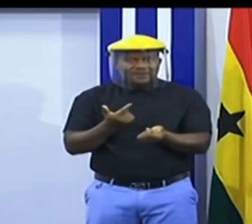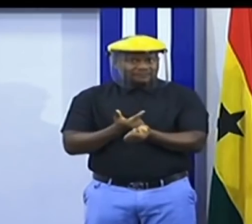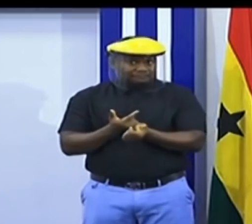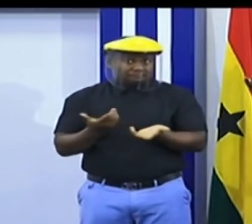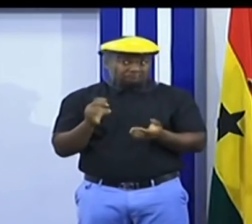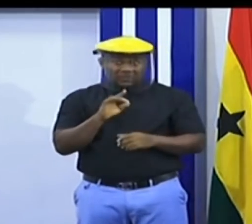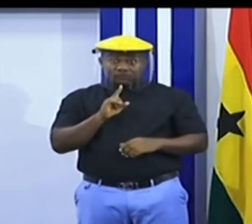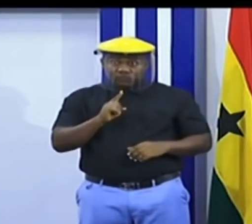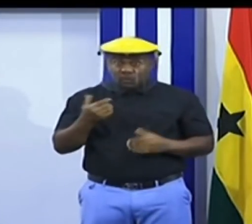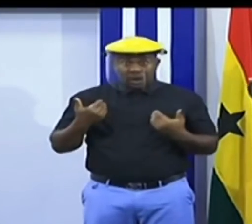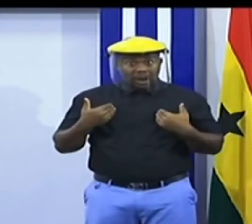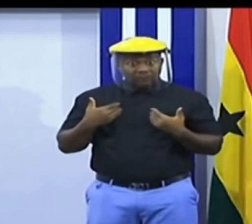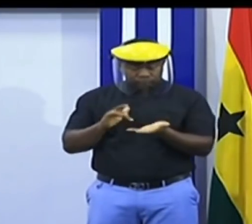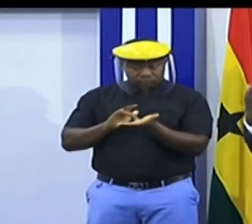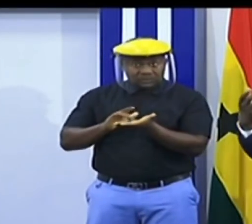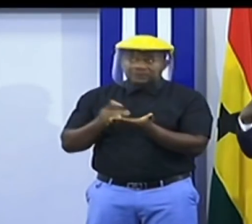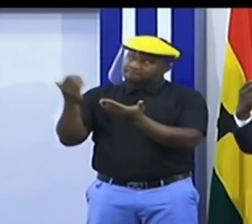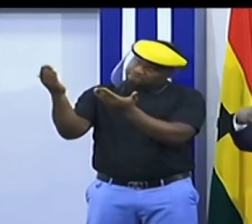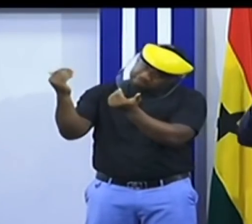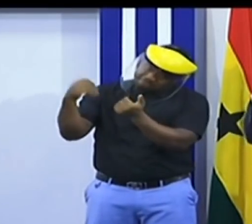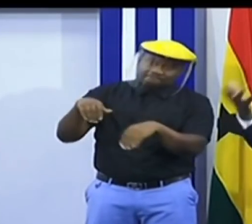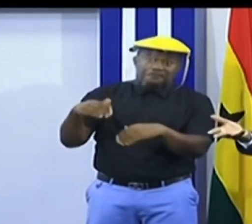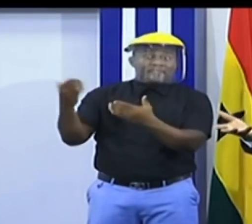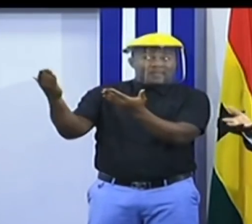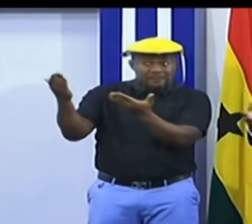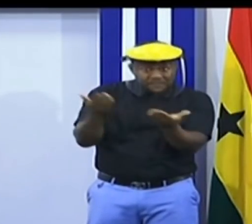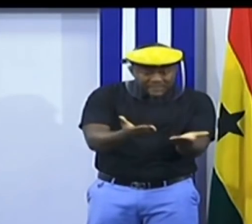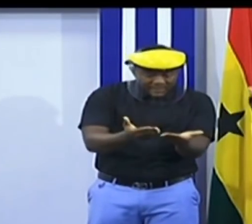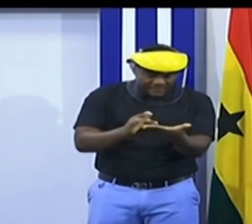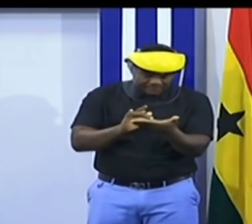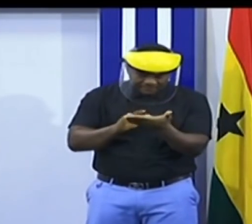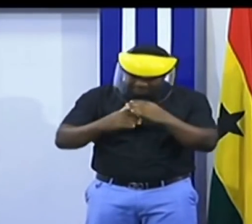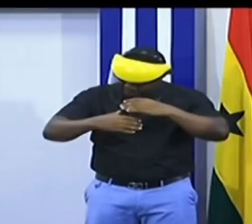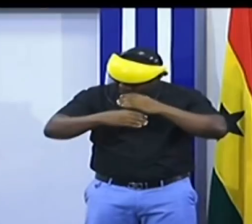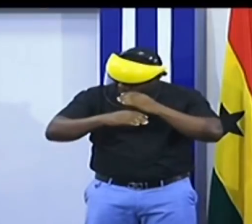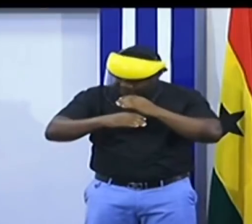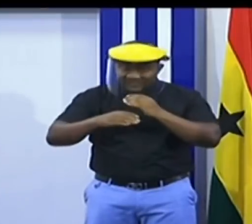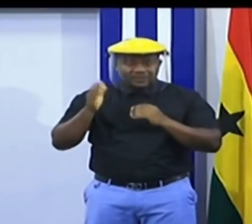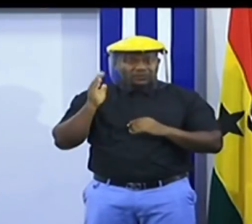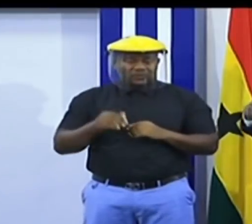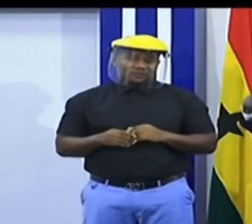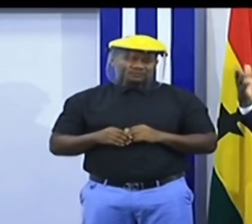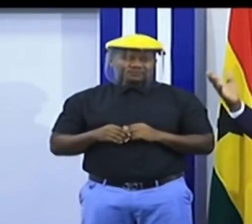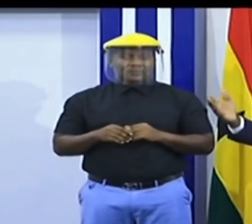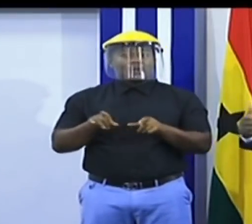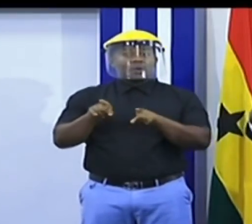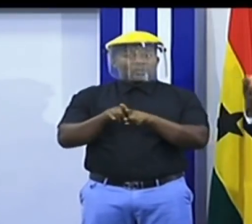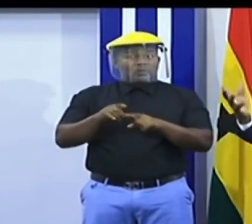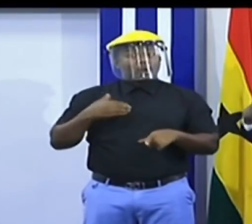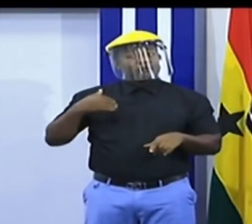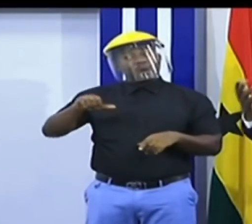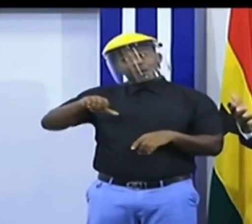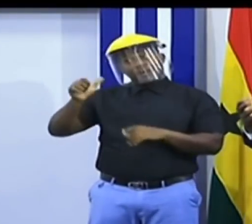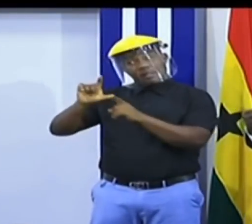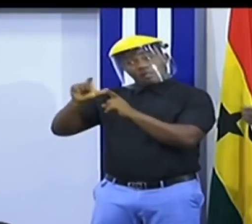if indeed they have a cure, no challenge, they should let us have it and we will test it and see. At the same time, there are many other local